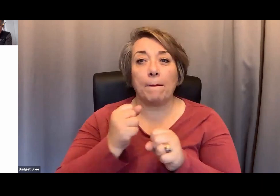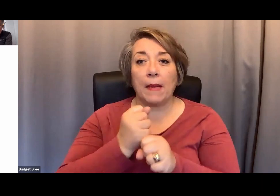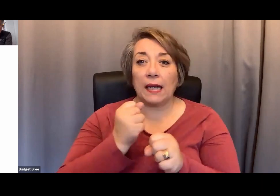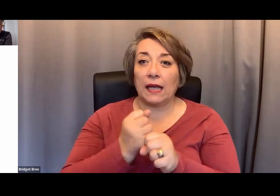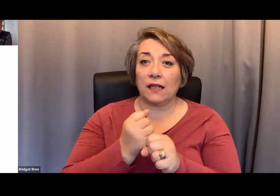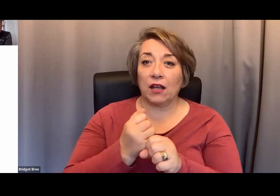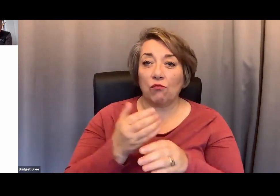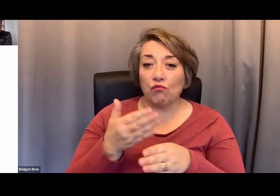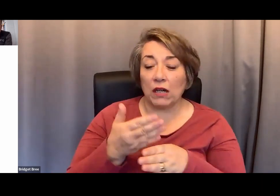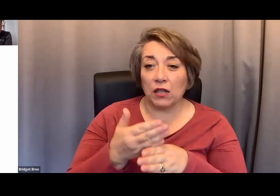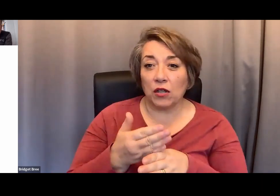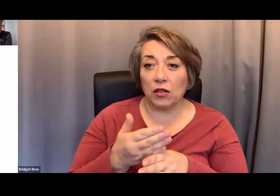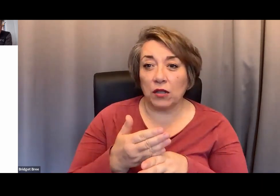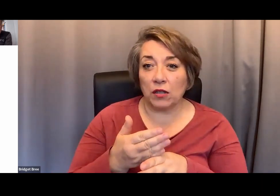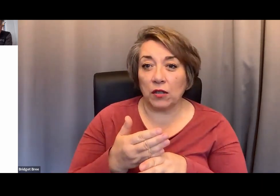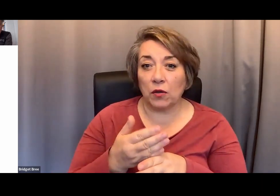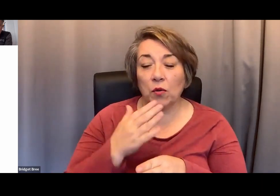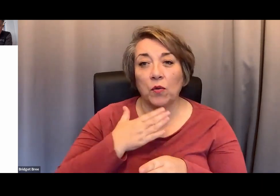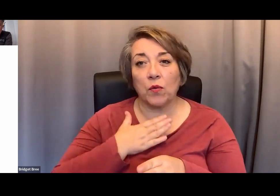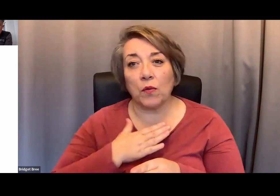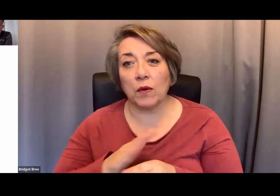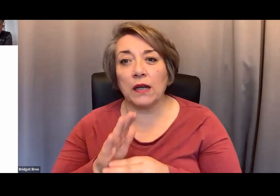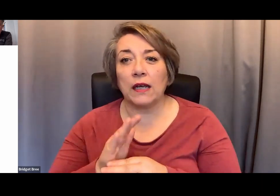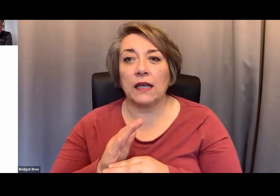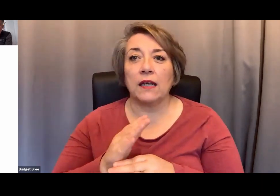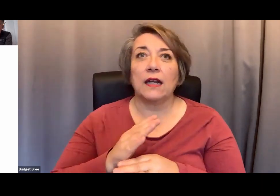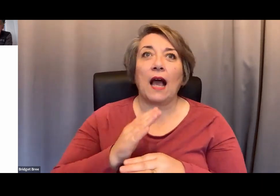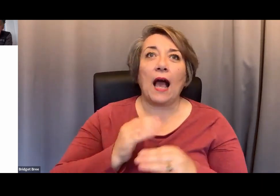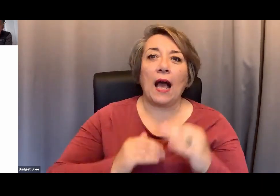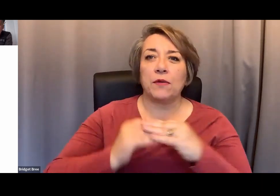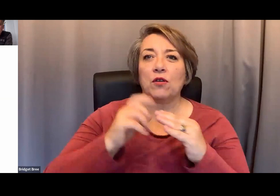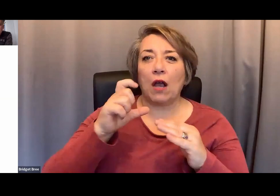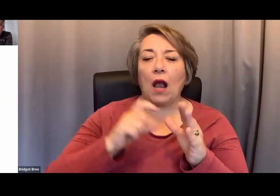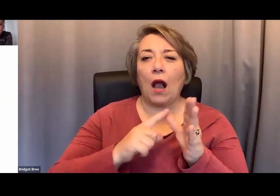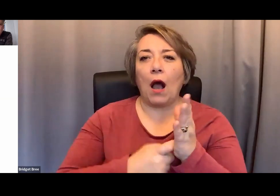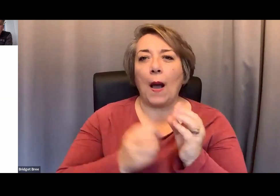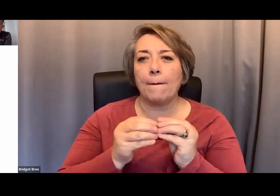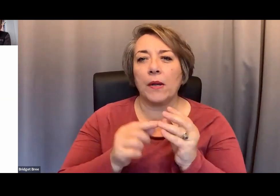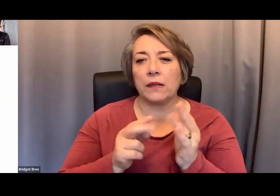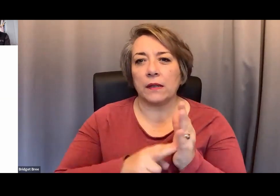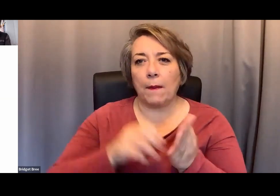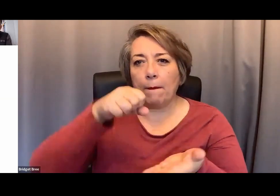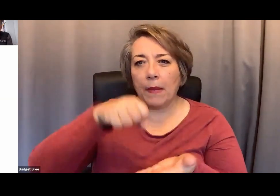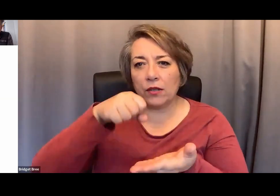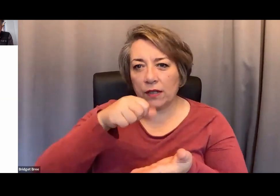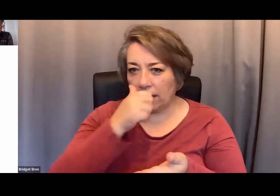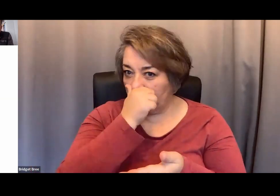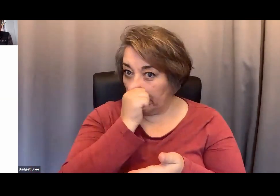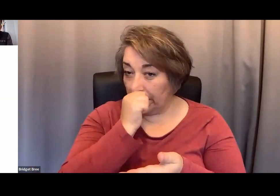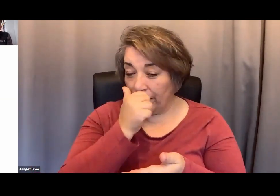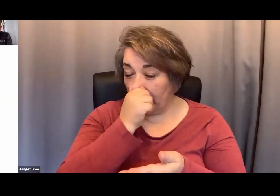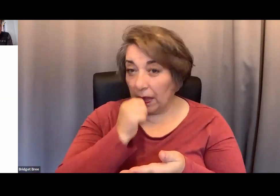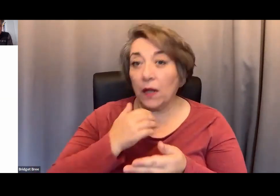have absolute carbon budgets. We need to set biodiversity targets, not just on-site, but off-site. And we need to have